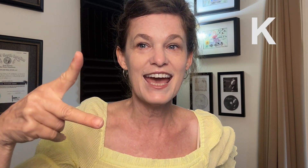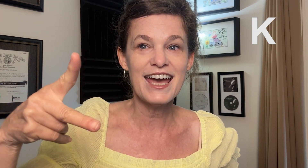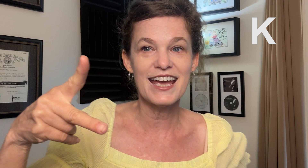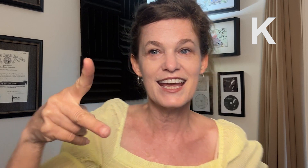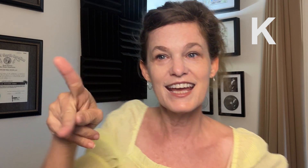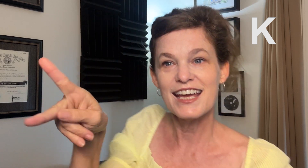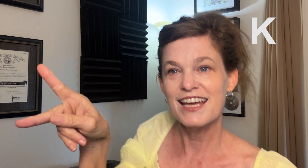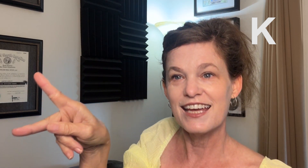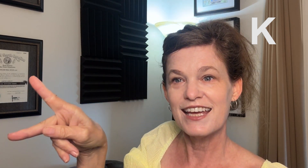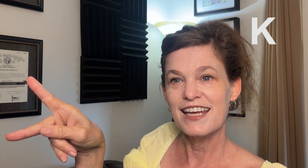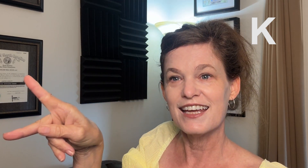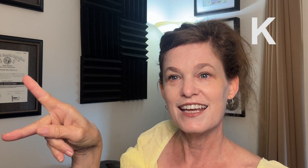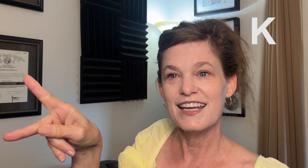K,